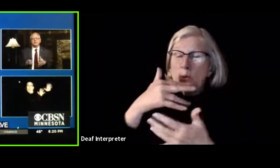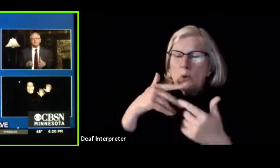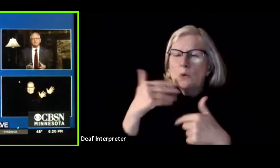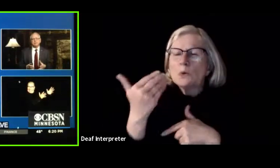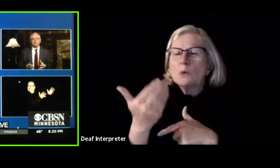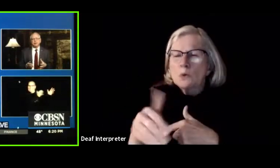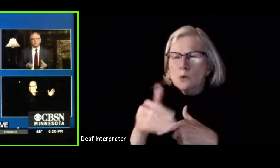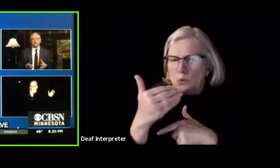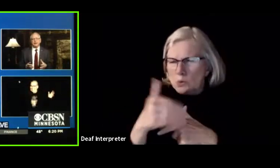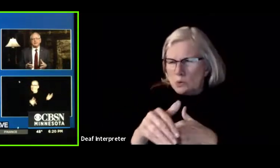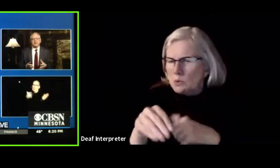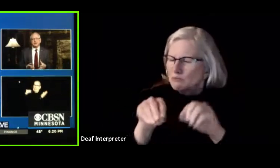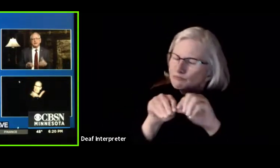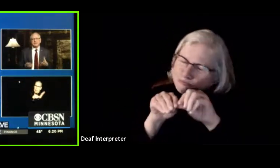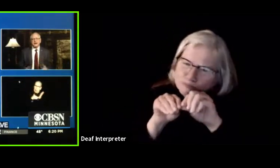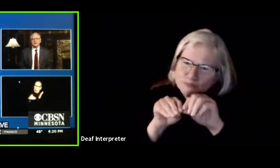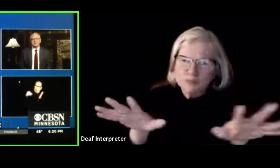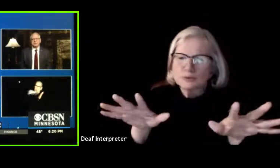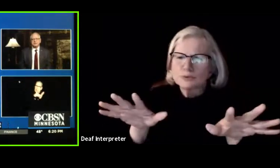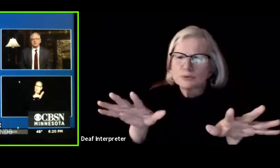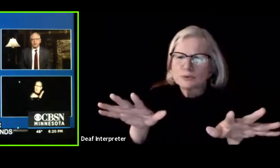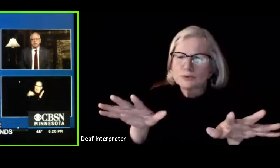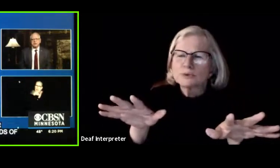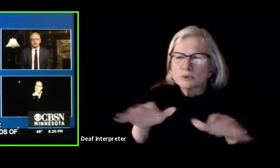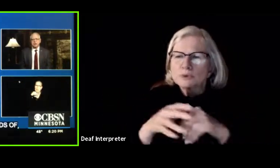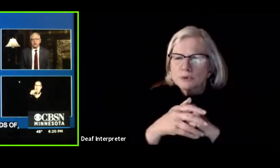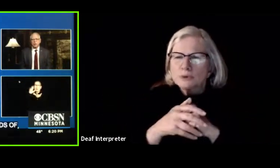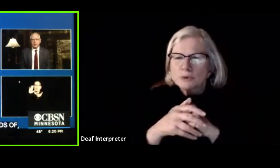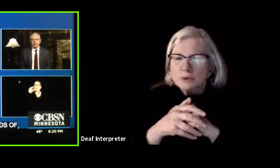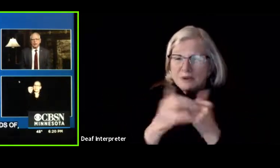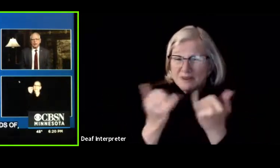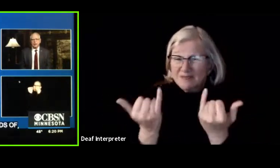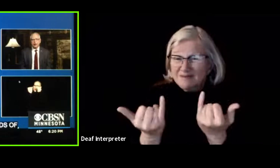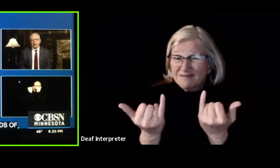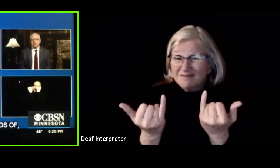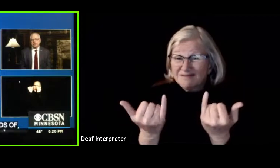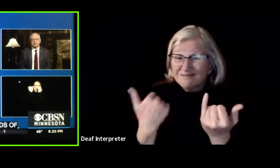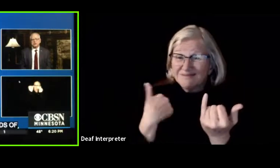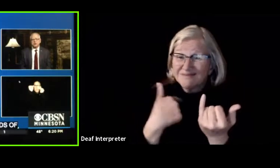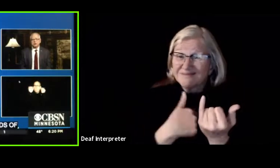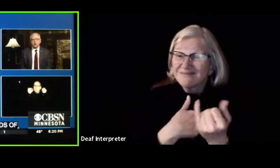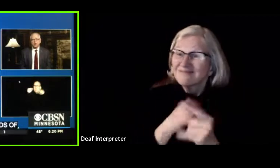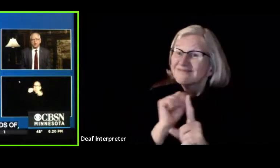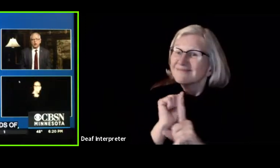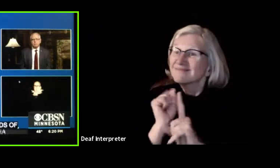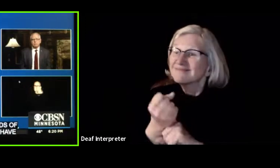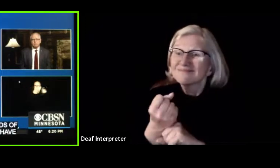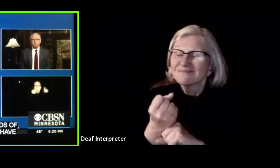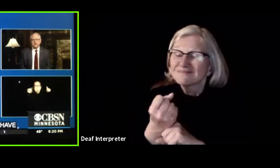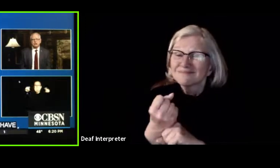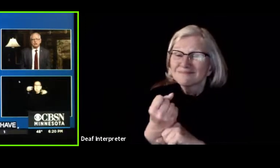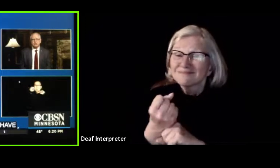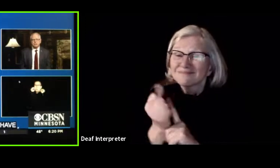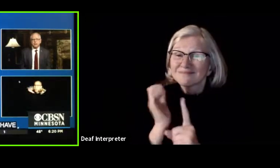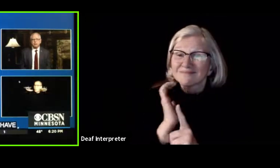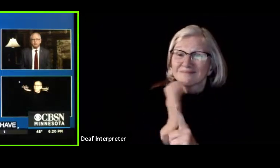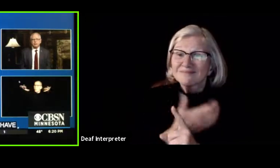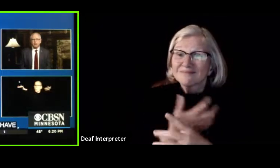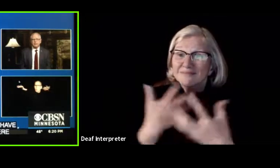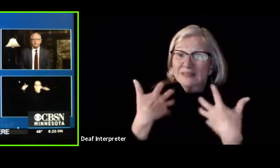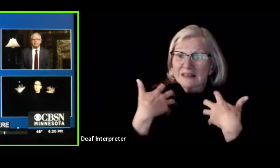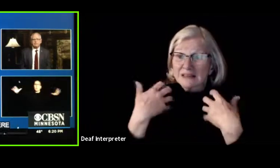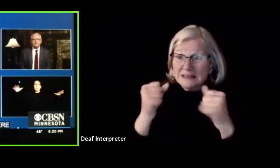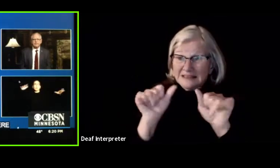micro spreader events that have got us in a situation where our healthcare systems are potentially could be